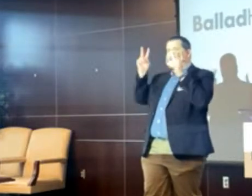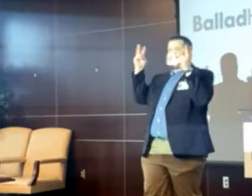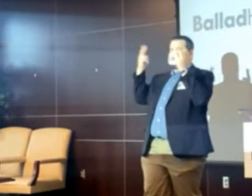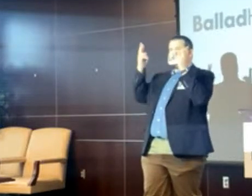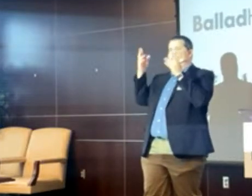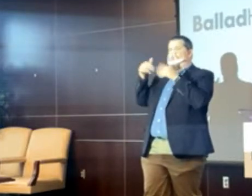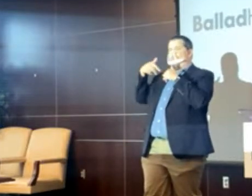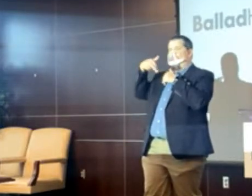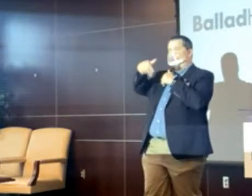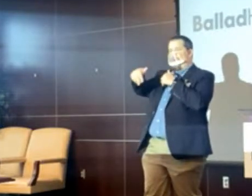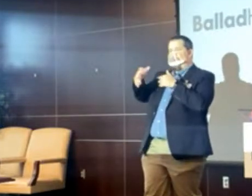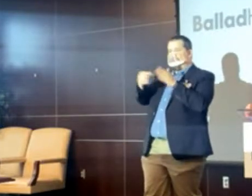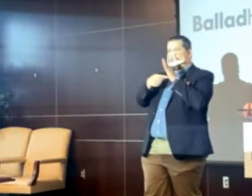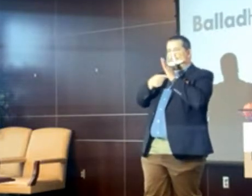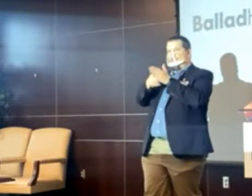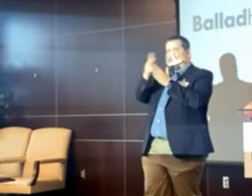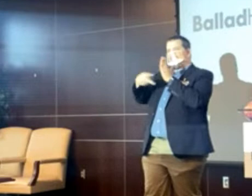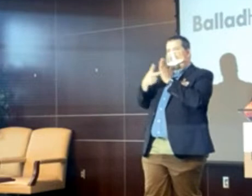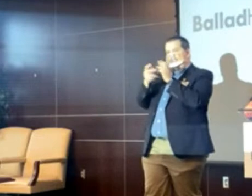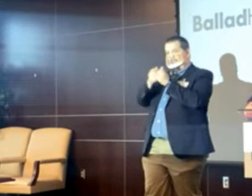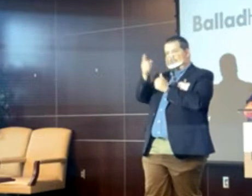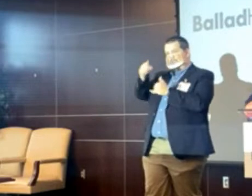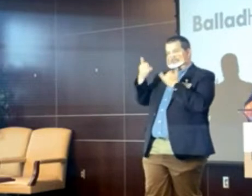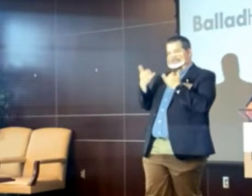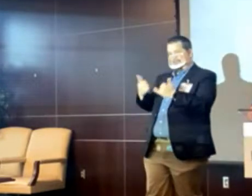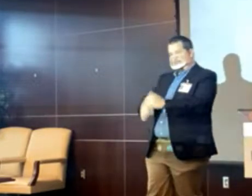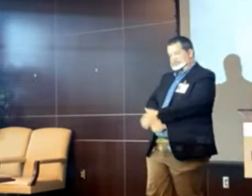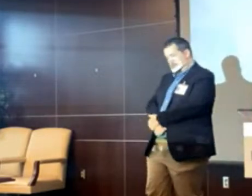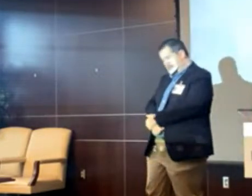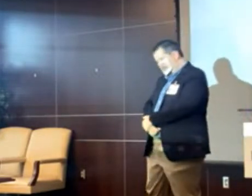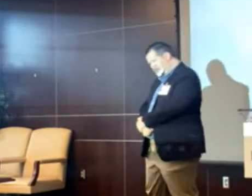yesterday. And if I could, I'd like to share that video with you at this time.